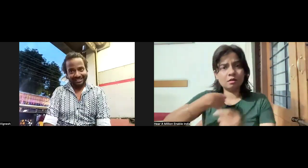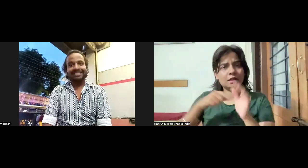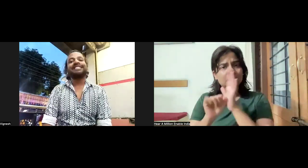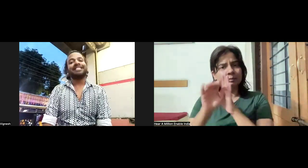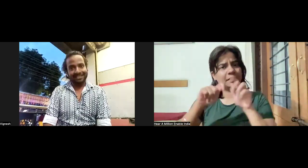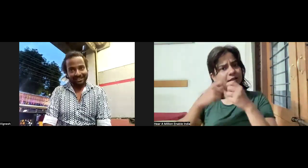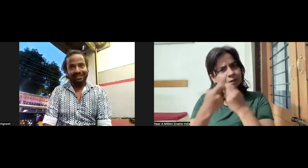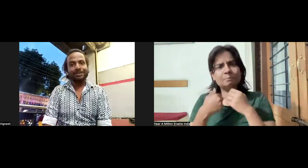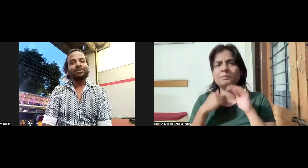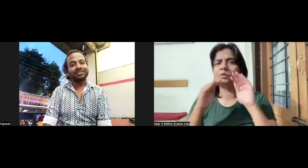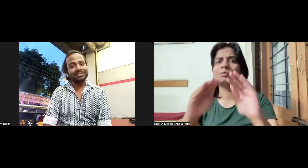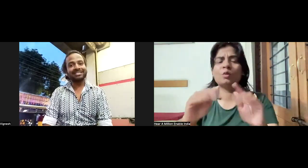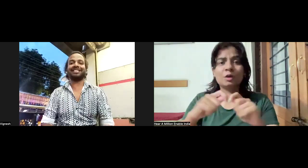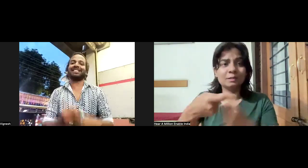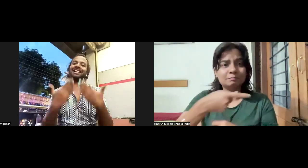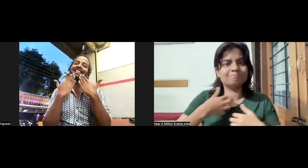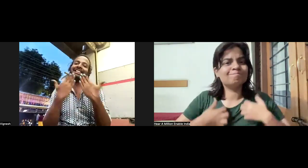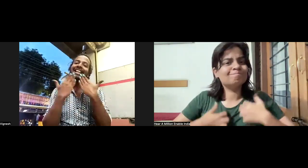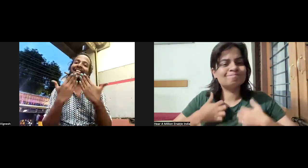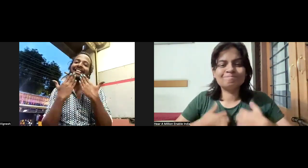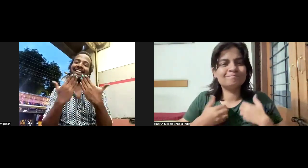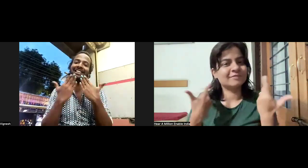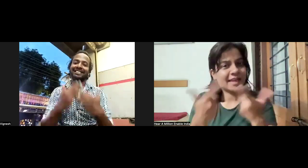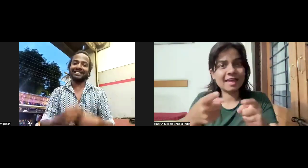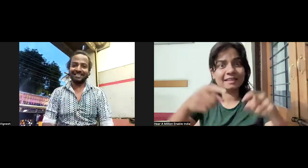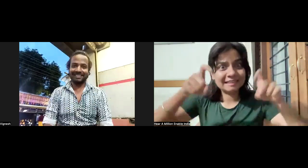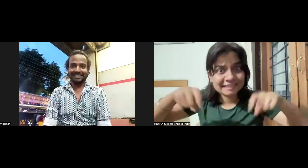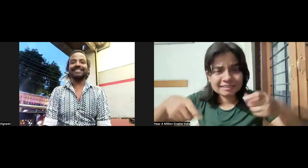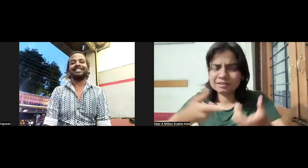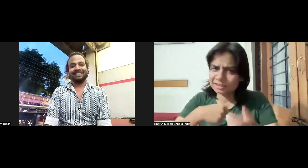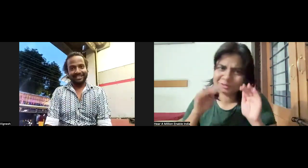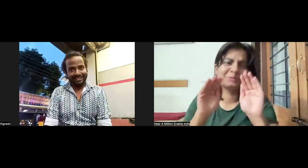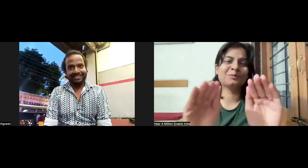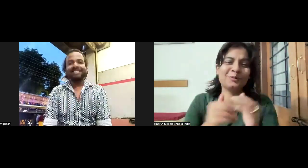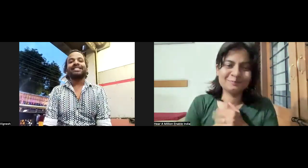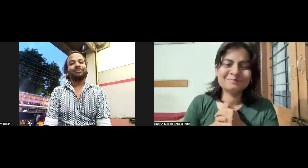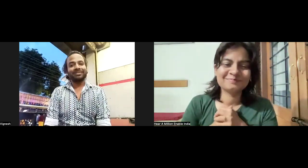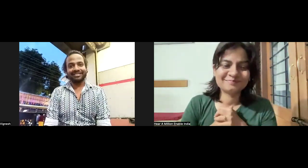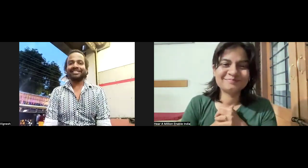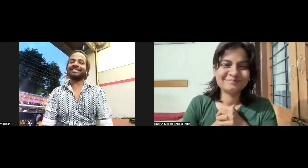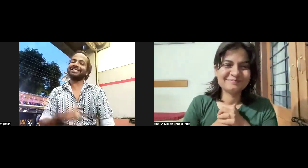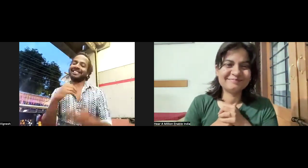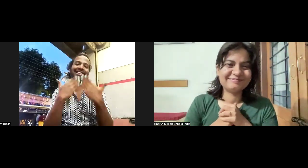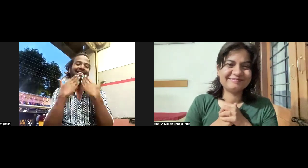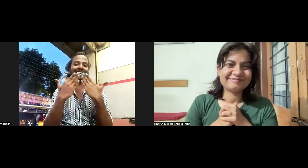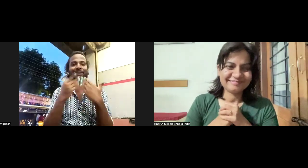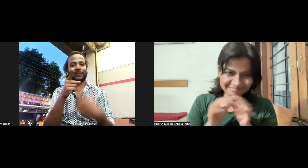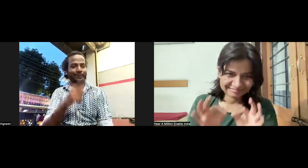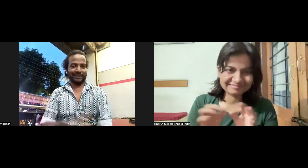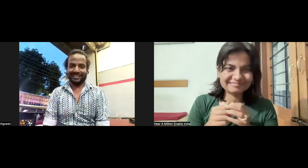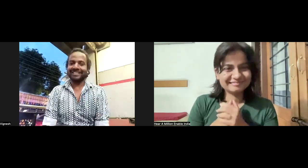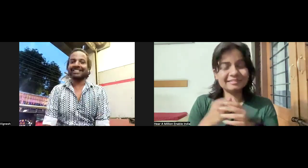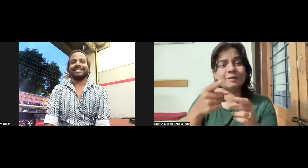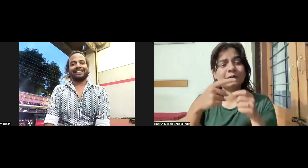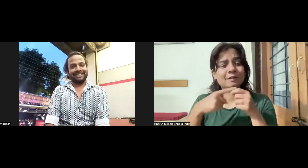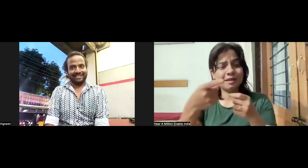when you decided to move out and live independently. Like your parents, we are also here to support. We all, any